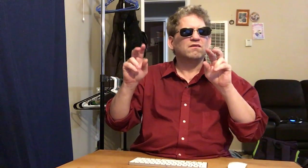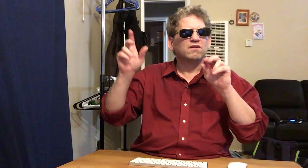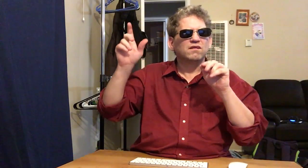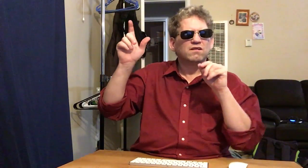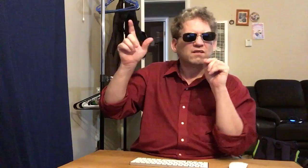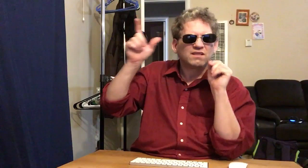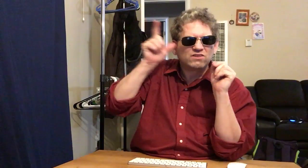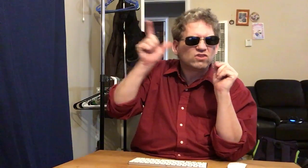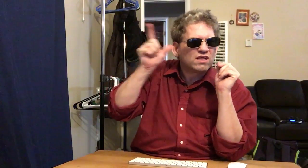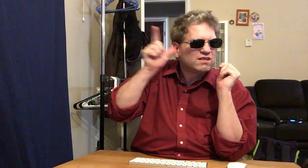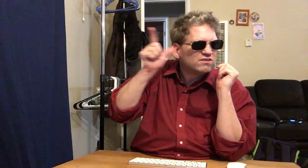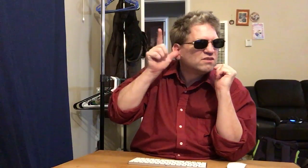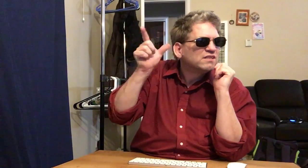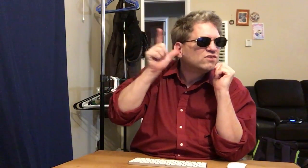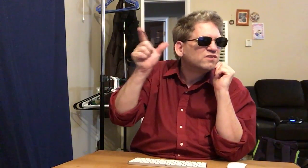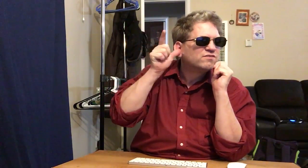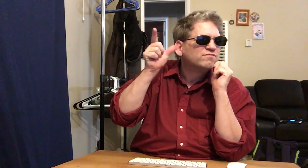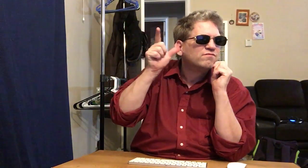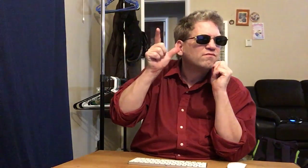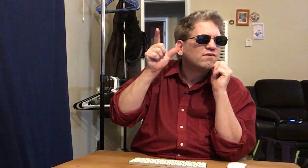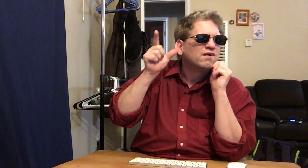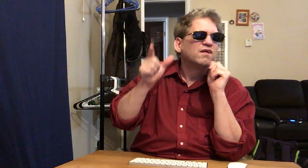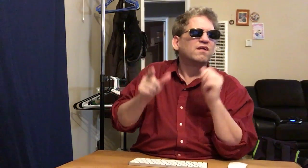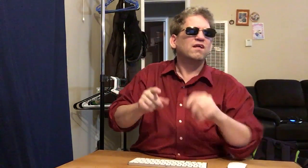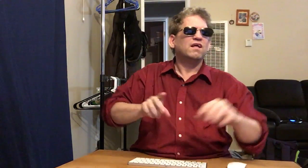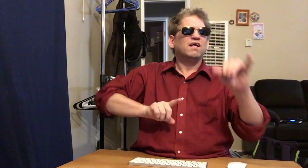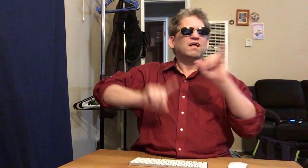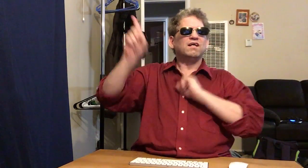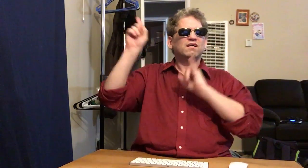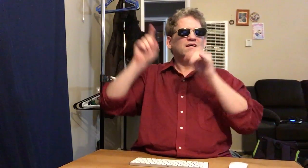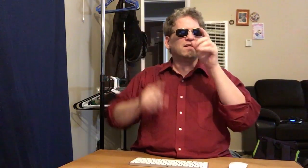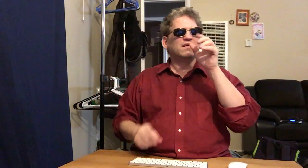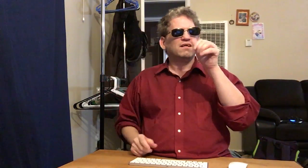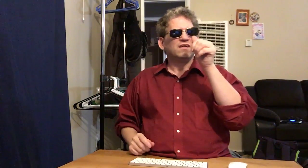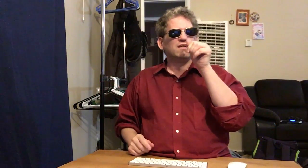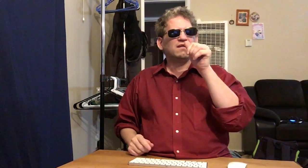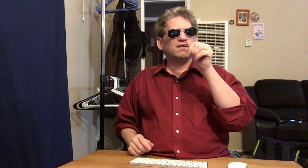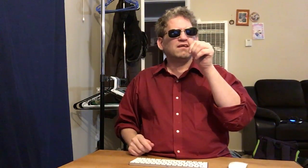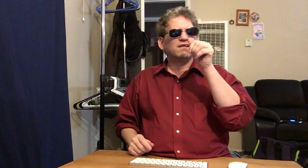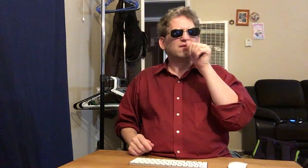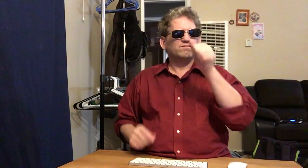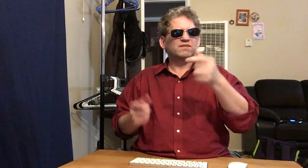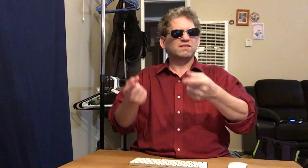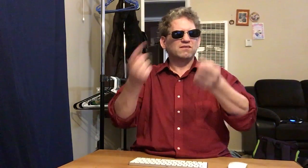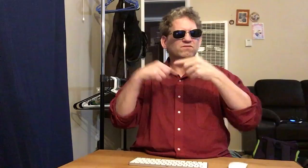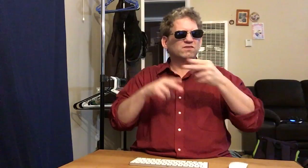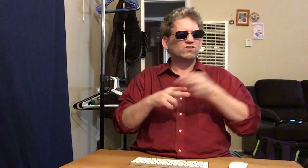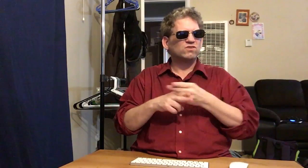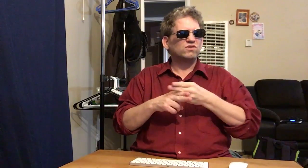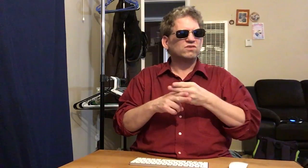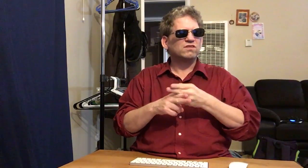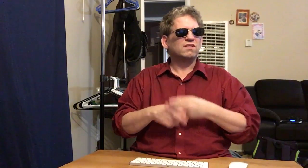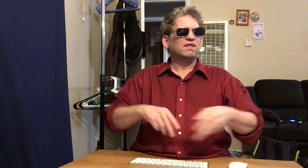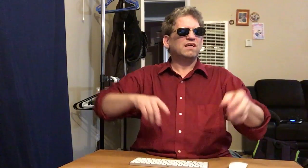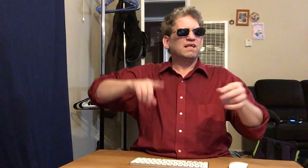To most people, I look like most people. But on the inside, I feel chronic, widespread